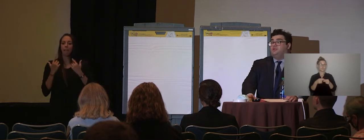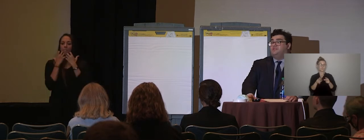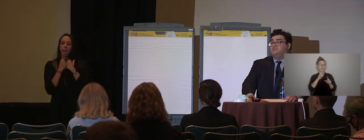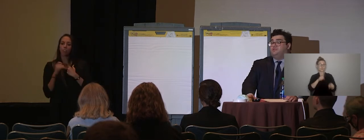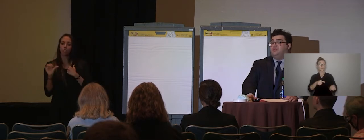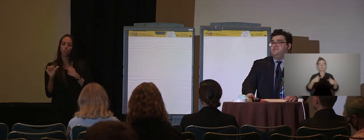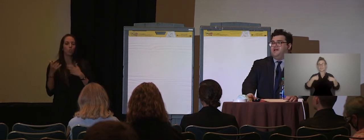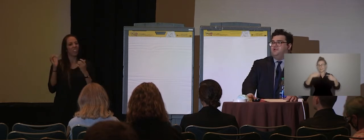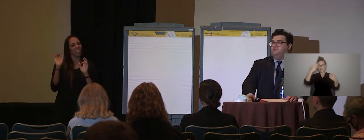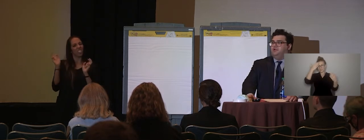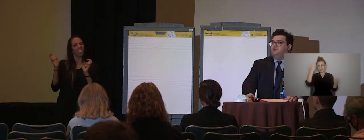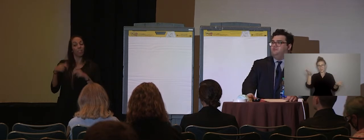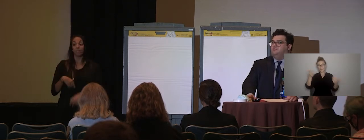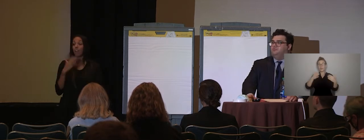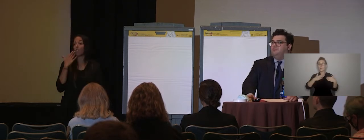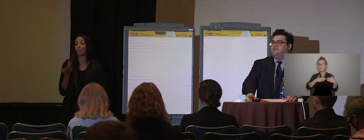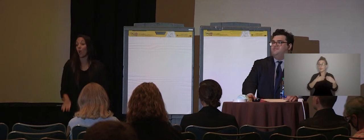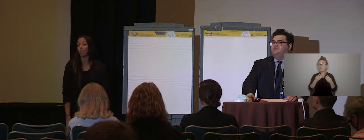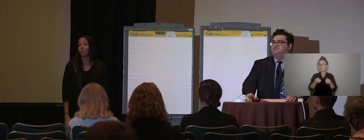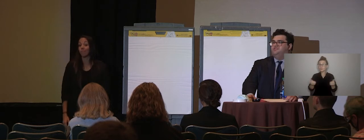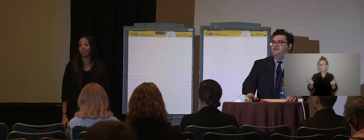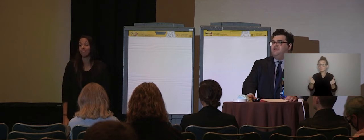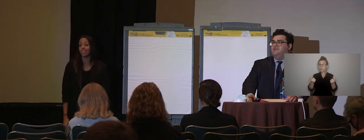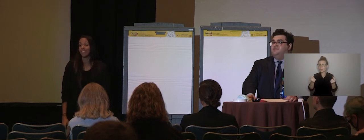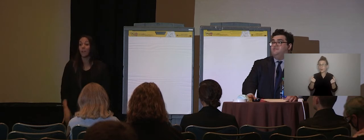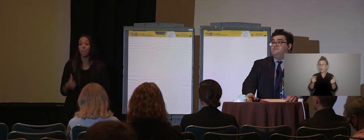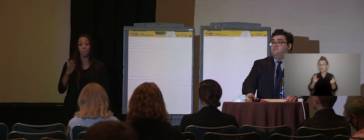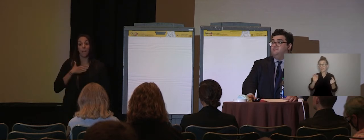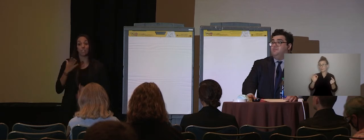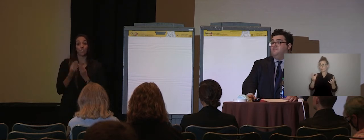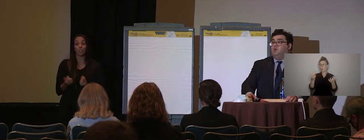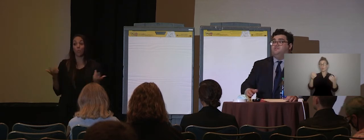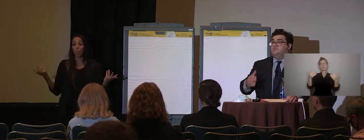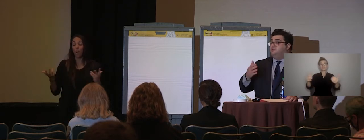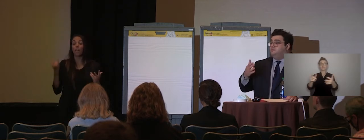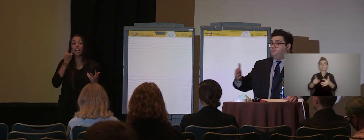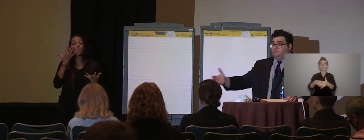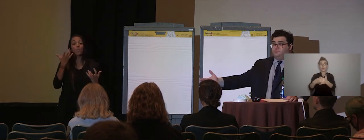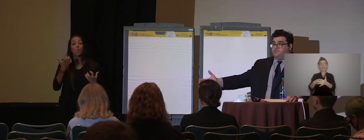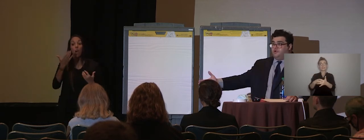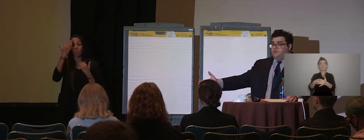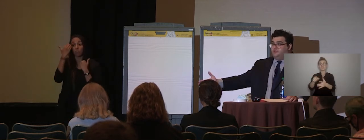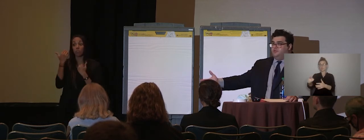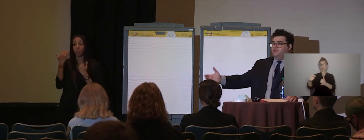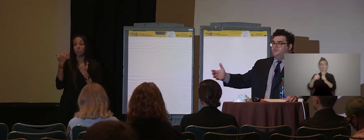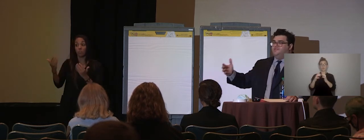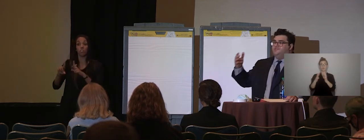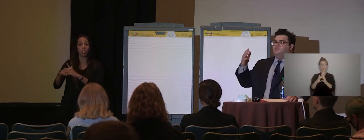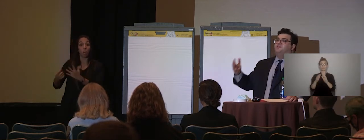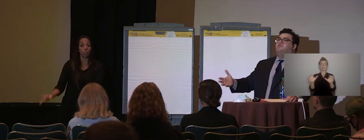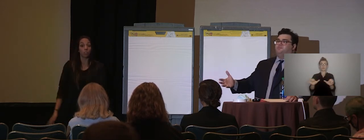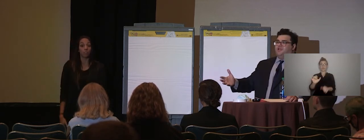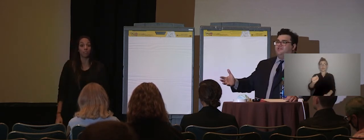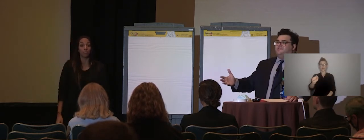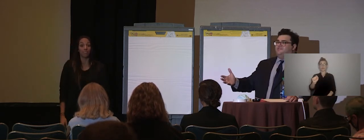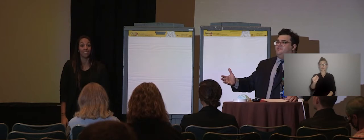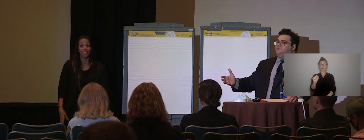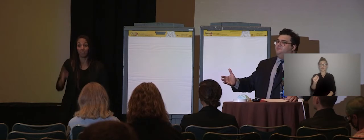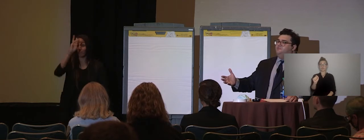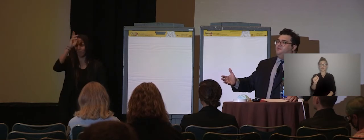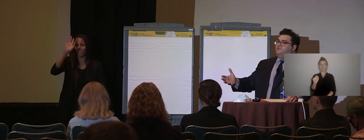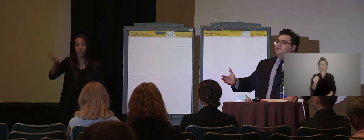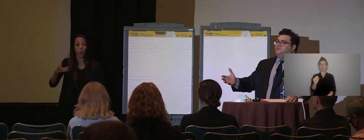The shorter answer is I don't know, but my solution to that is if you want to, start it. This is the perfect place